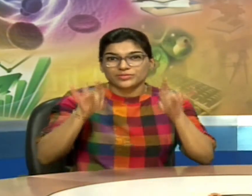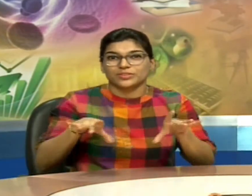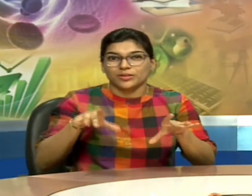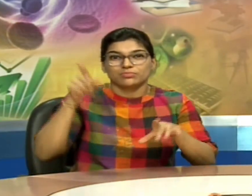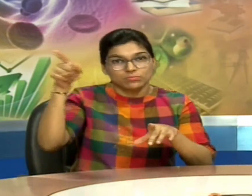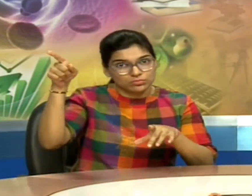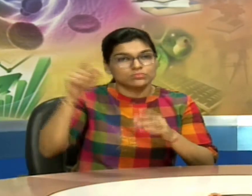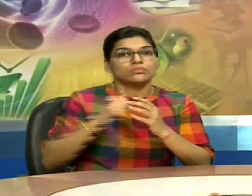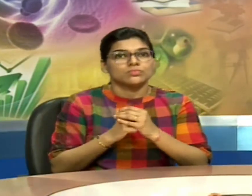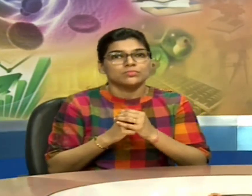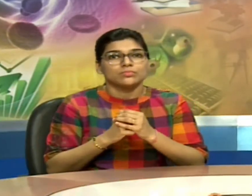In Australia,